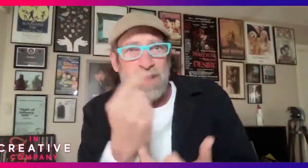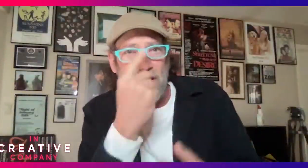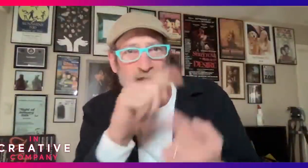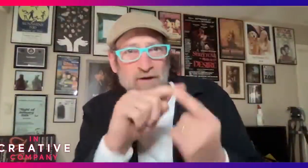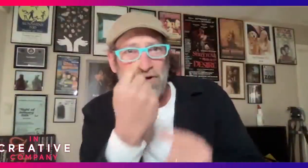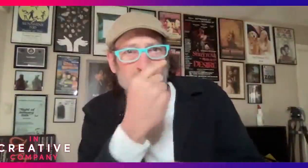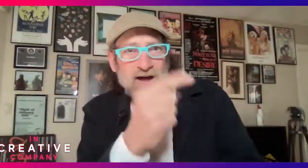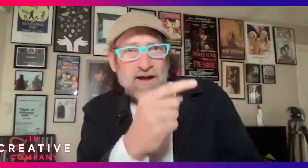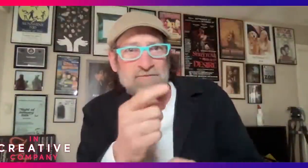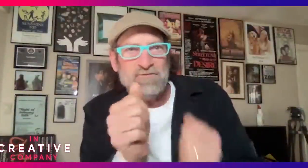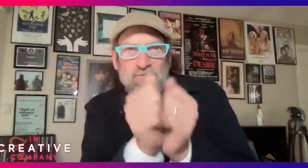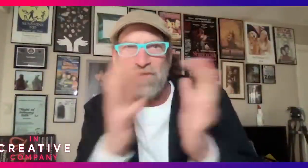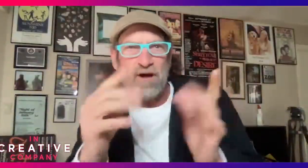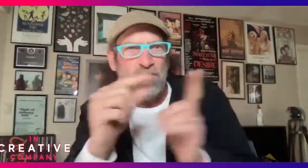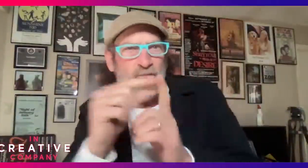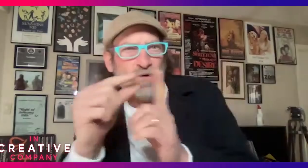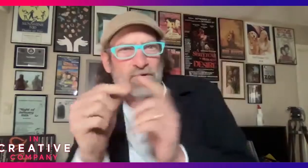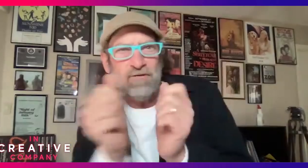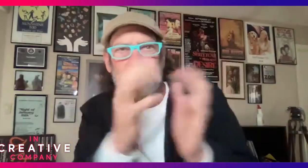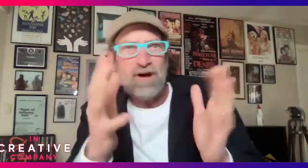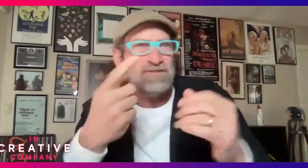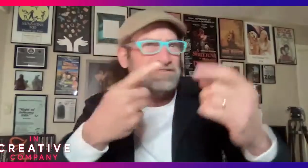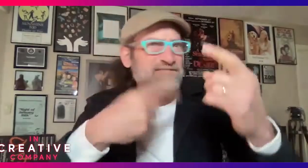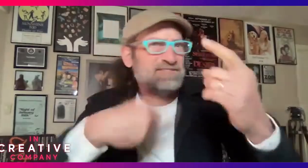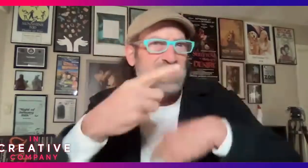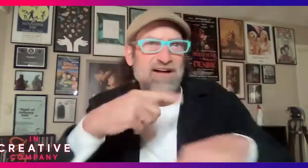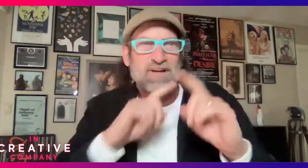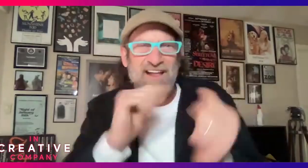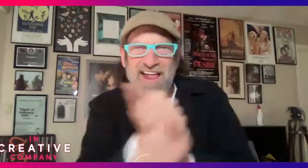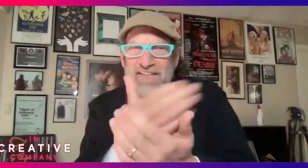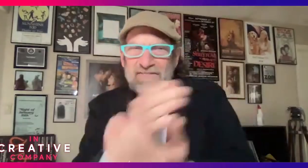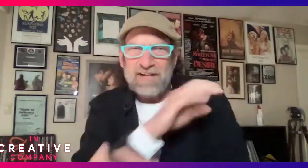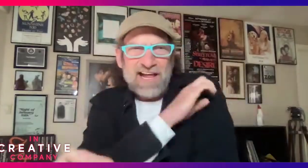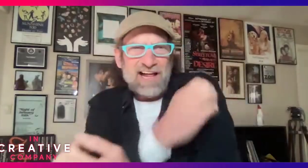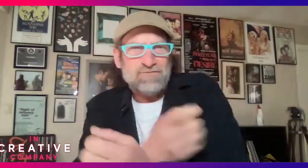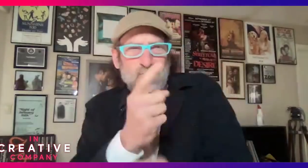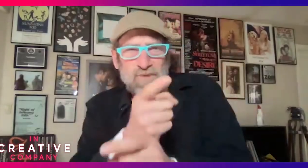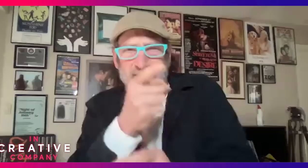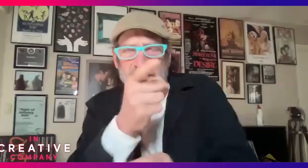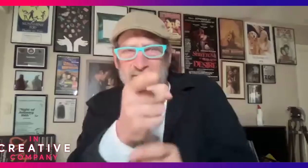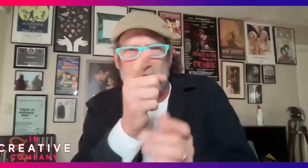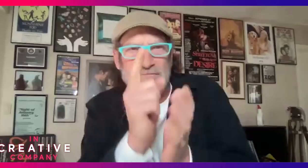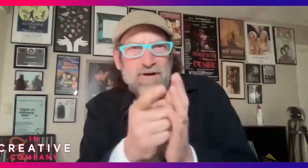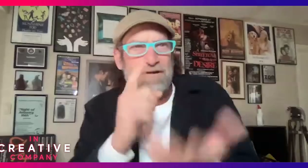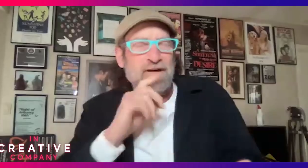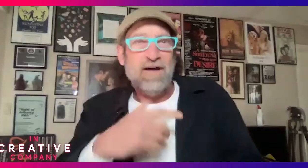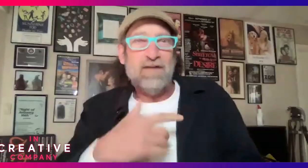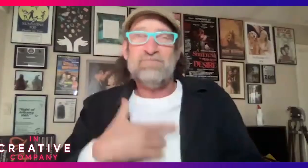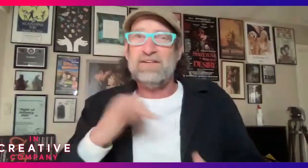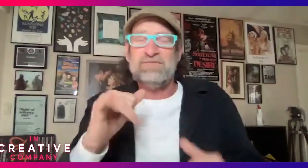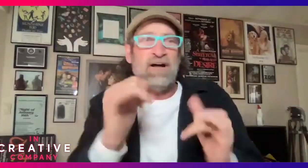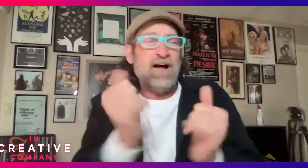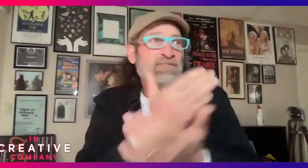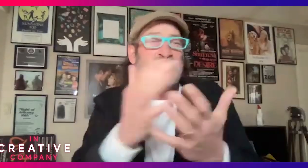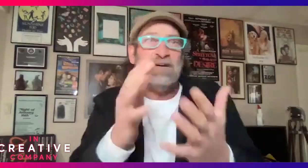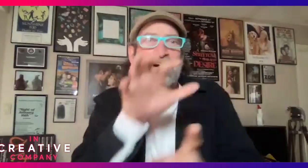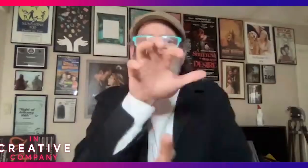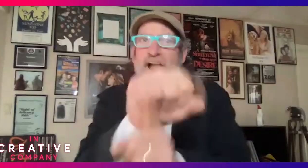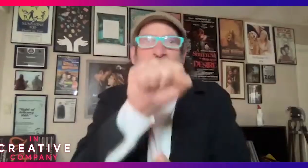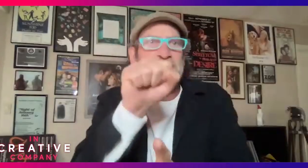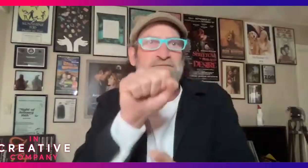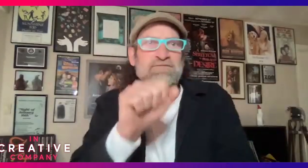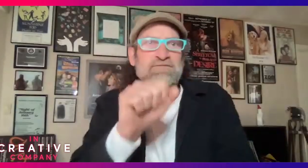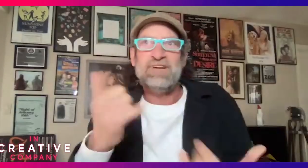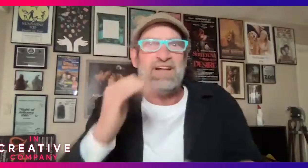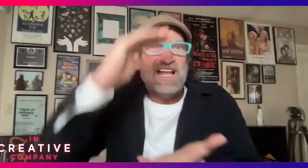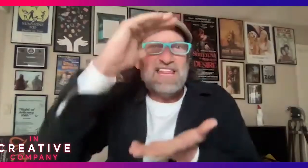and just spend a moment eye to eye, without words, without sign language, just feel 100% of